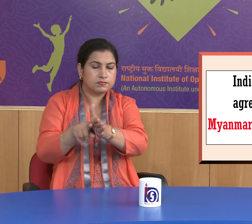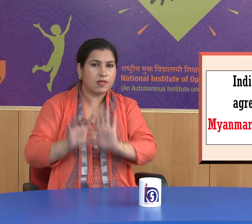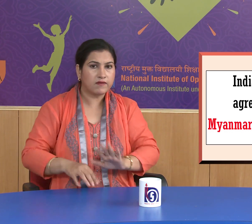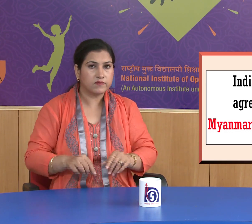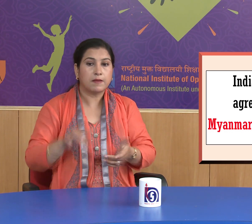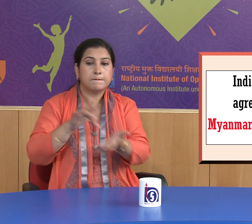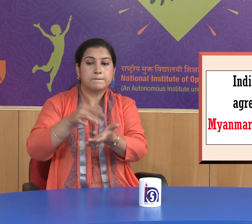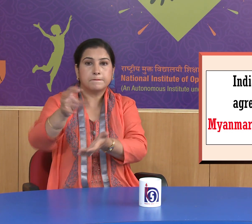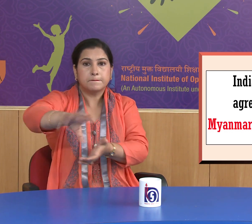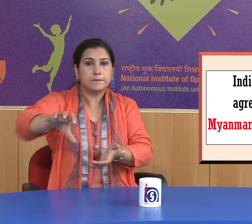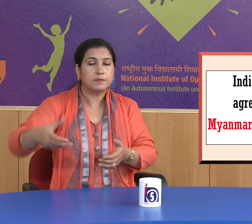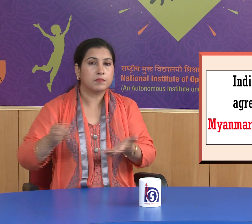Myanmar,